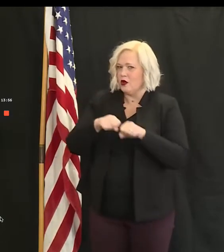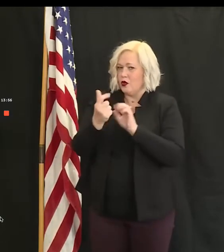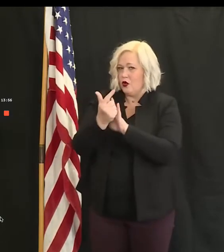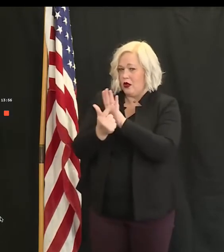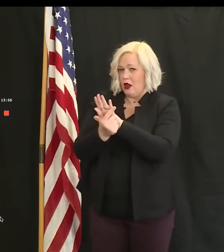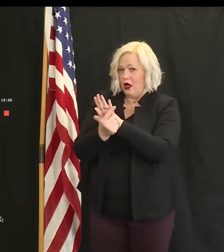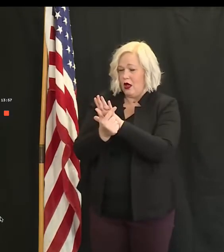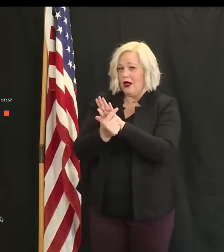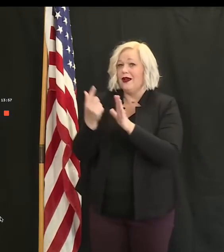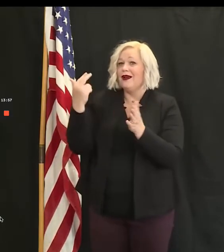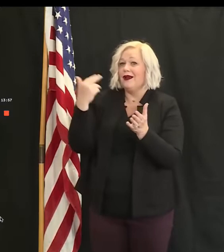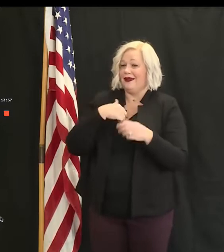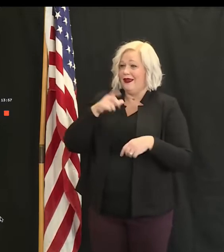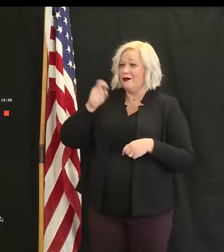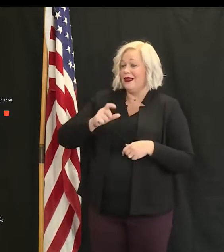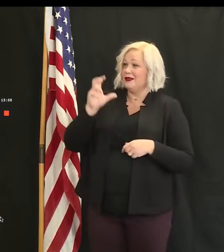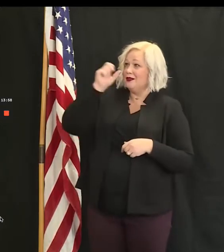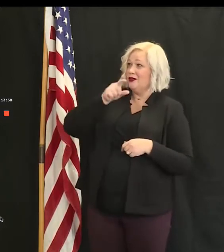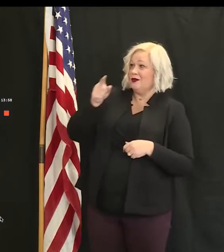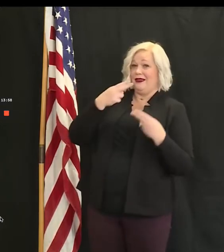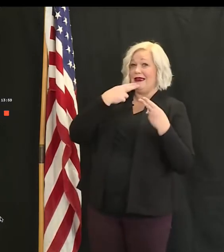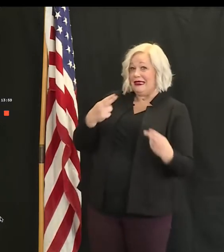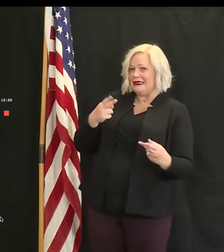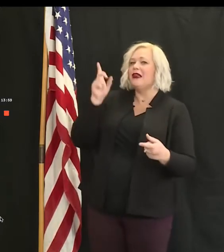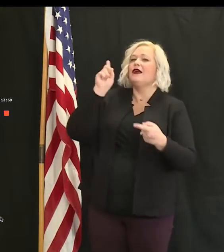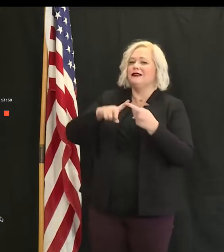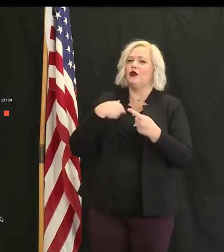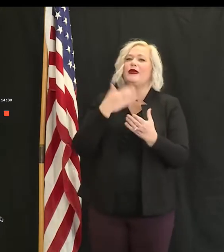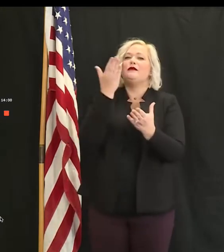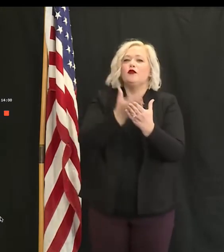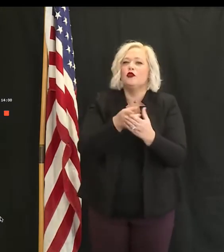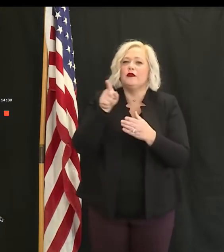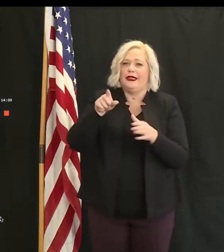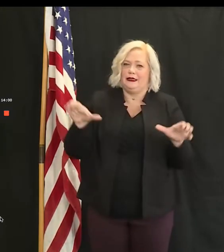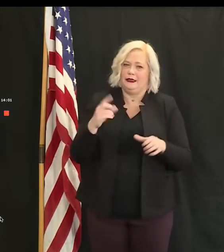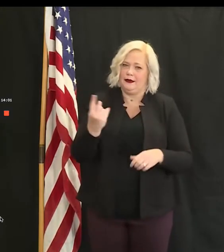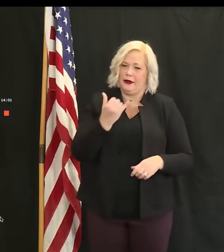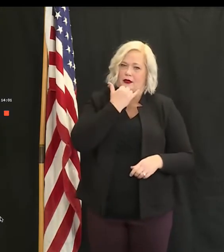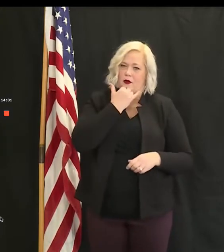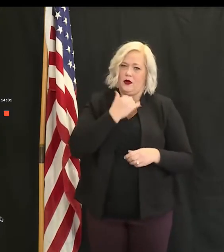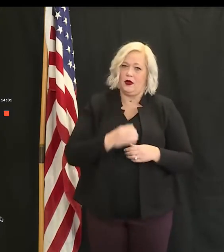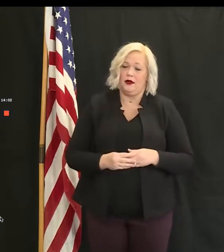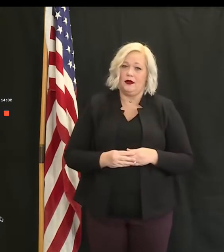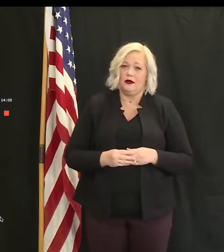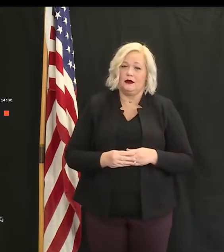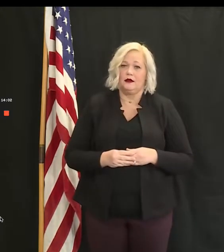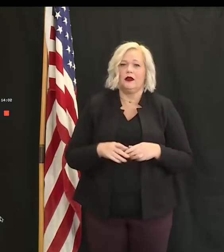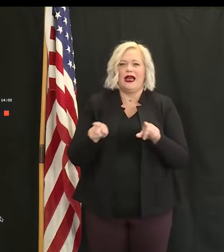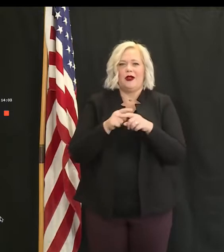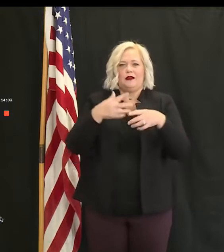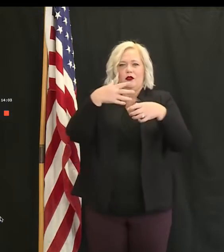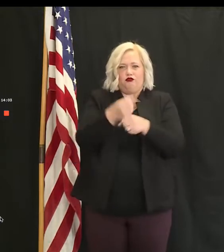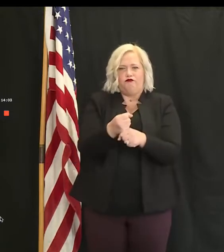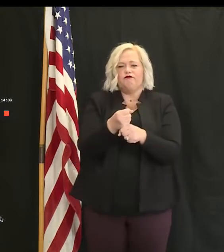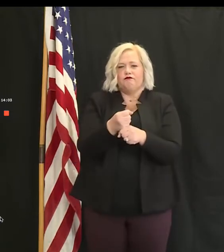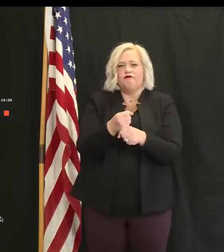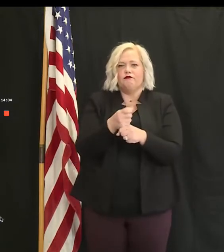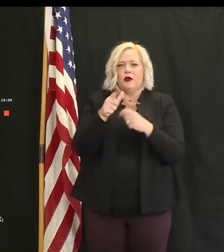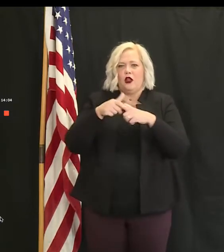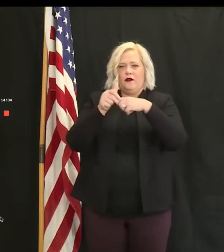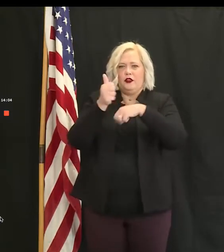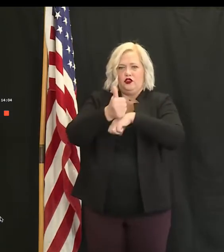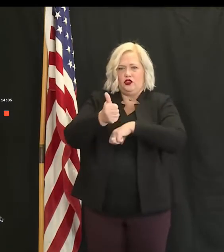and a defendant is presumed innocent unless and until proven guilty. Further, I will provide a summary of the indictments.